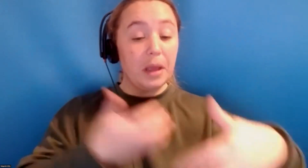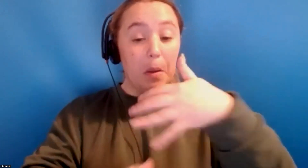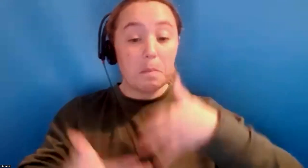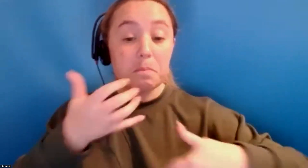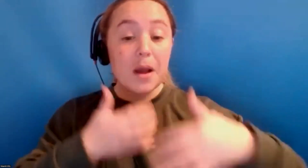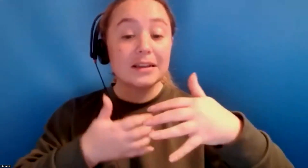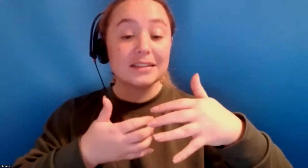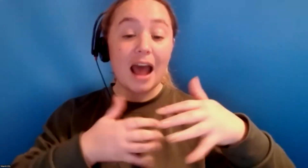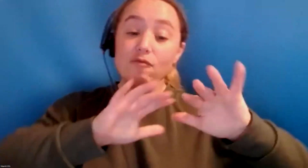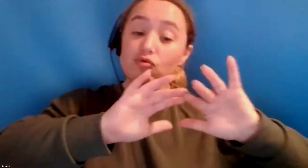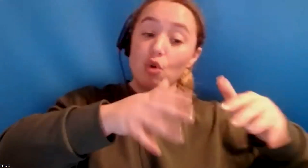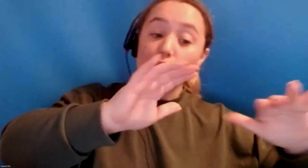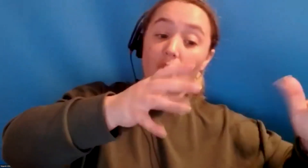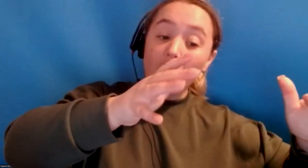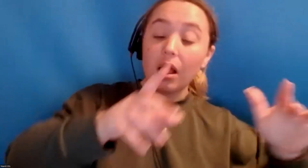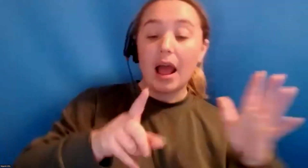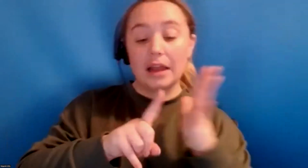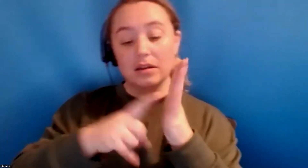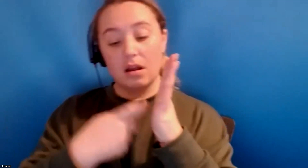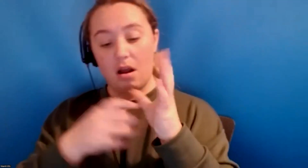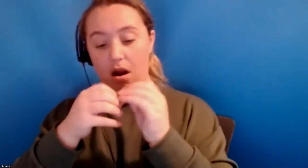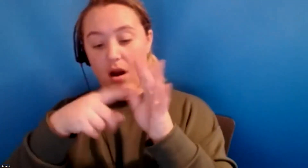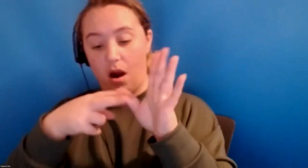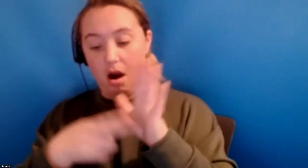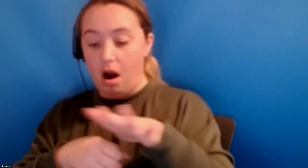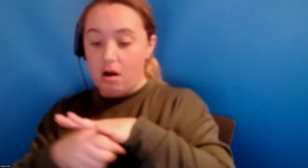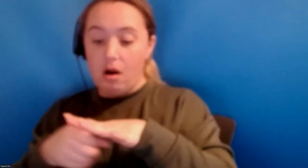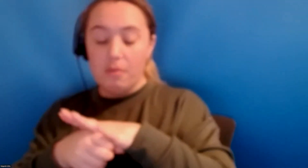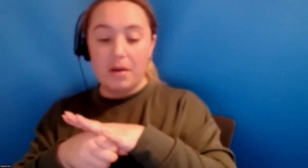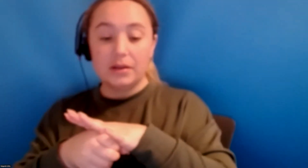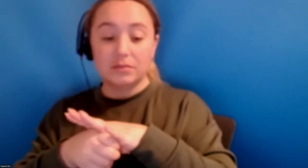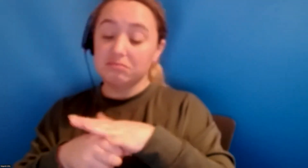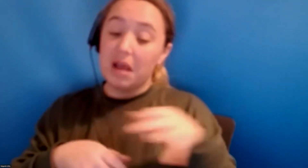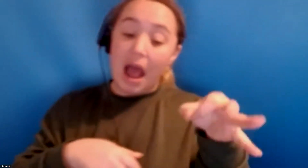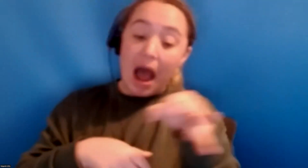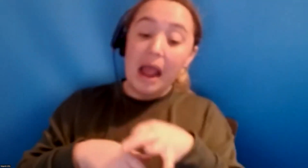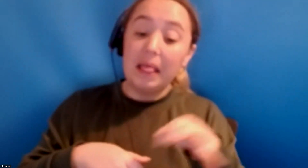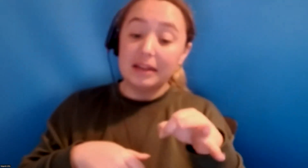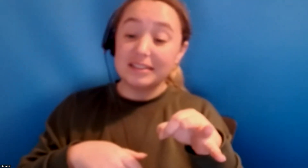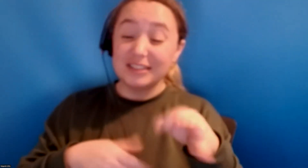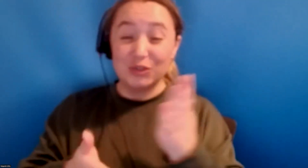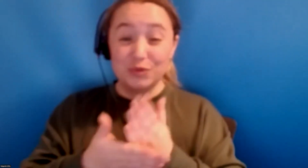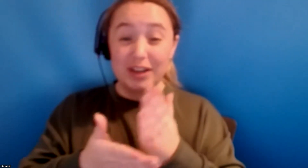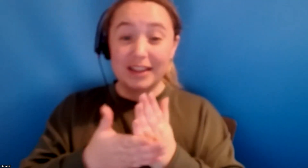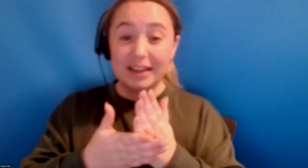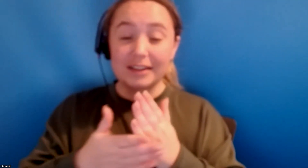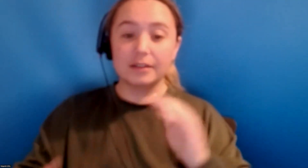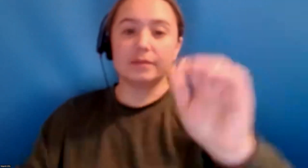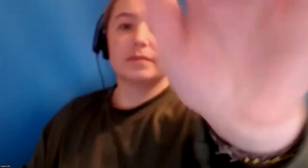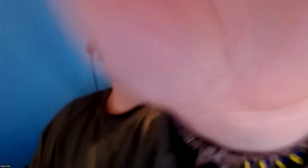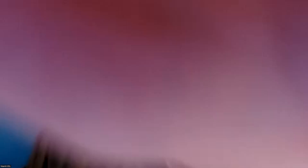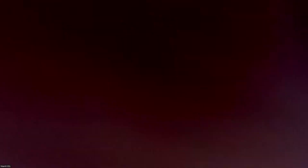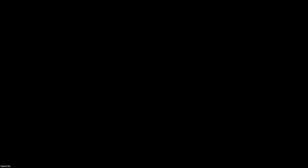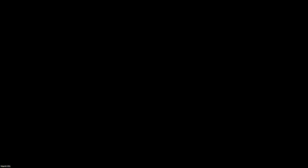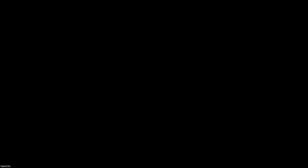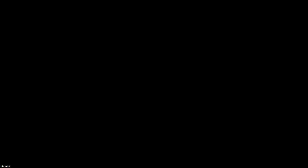urban representation, and also islands as well. So right the way across Scotland. I think if